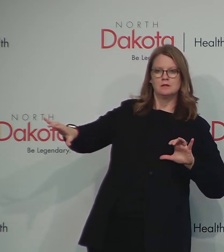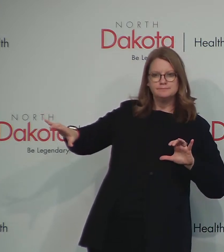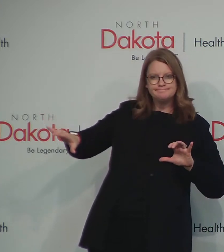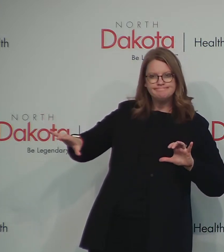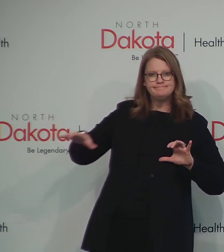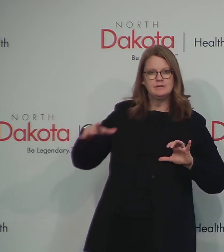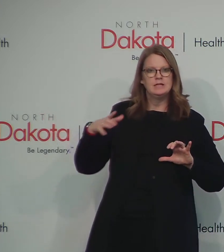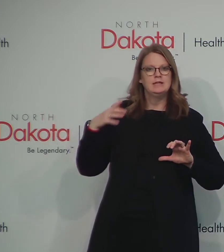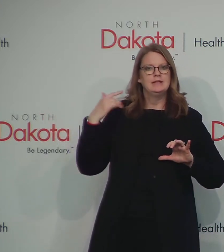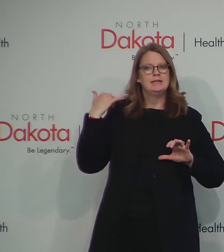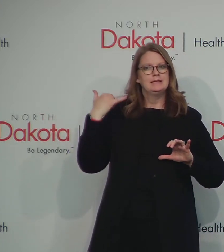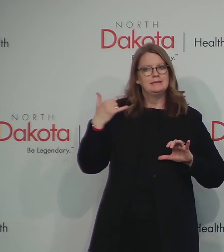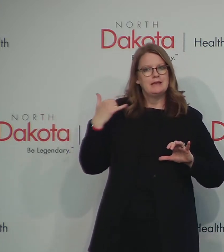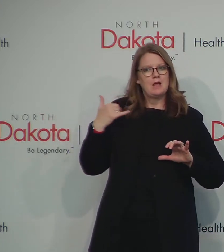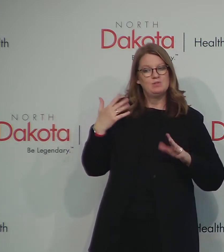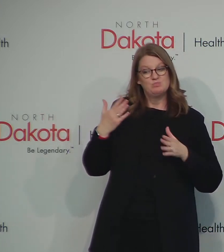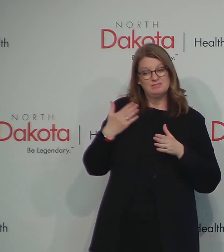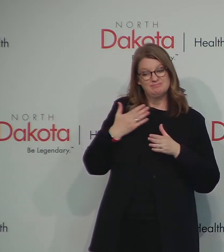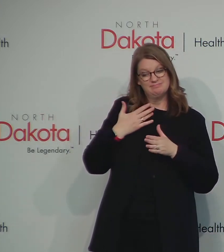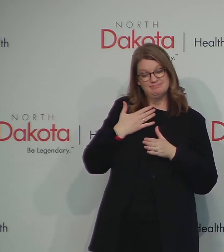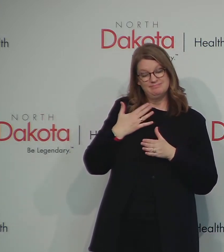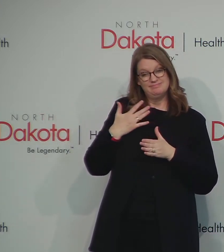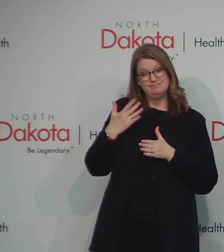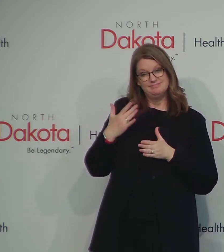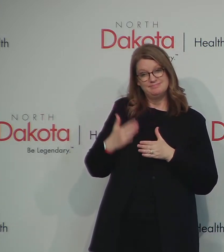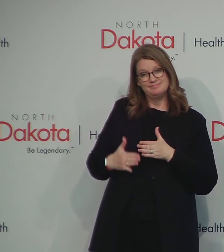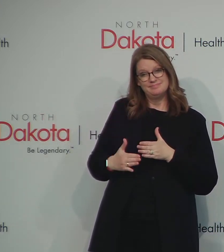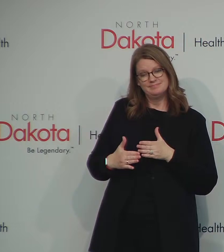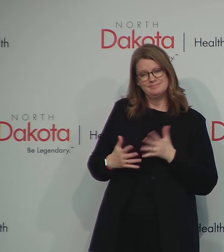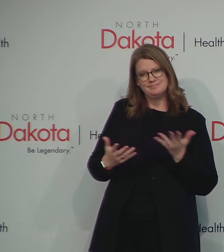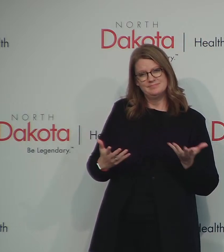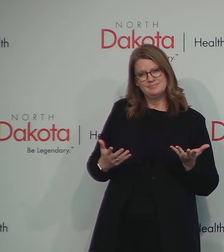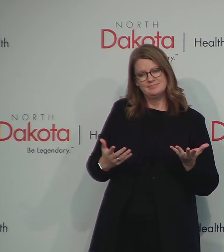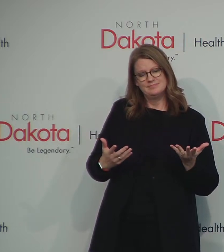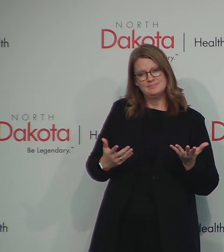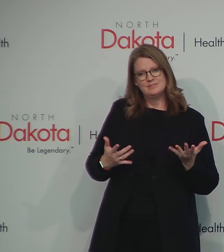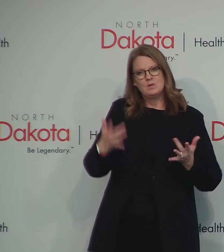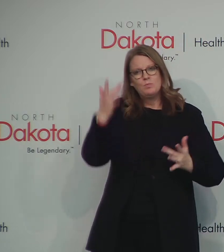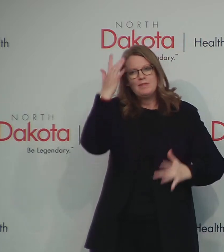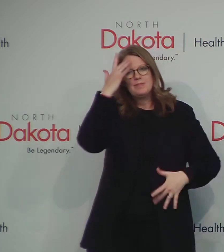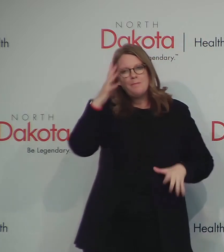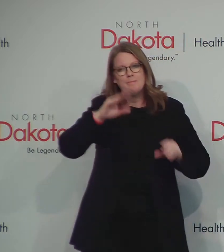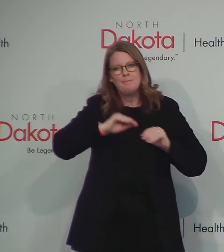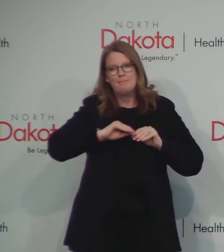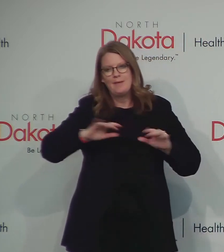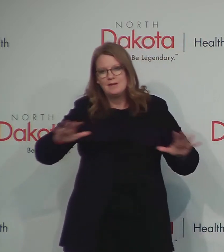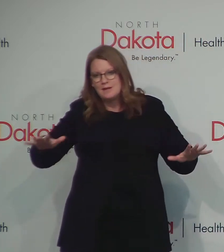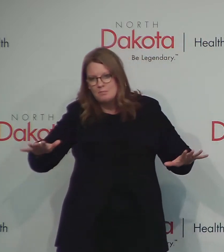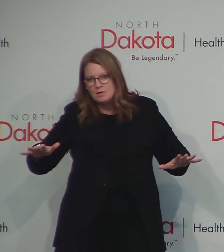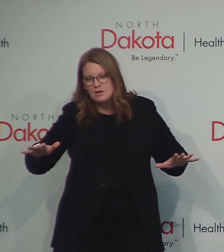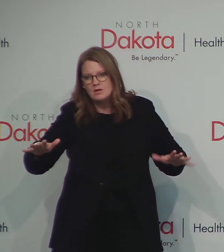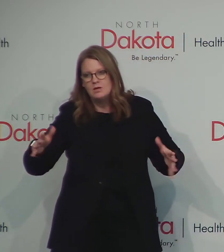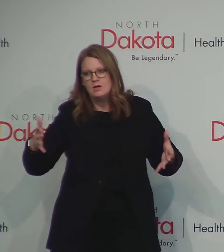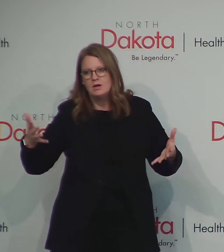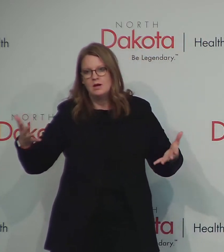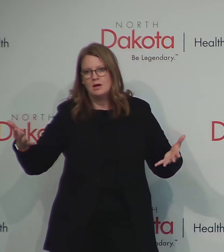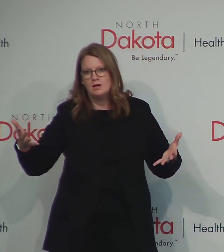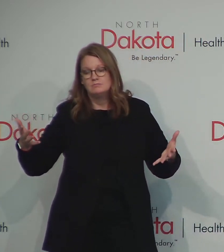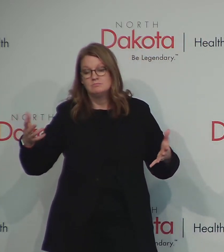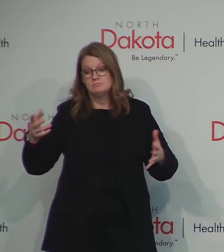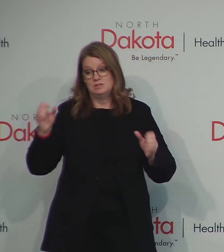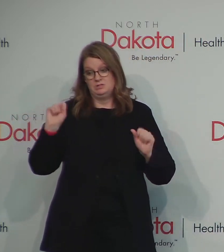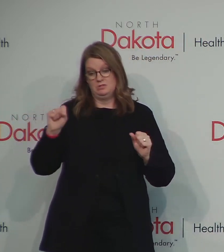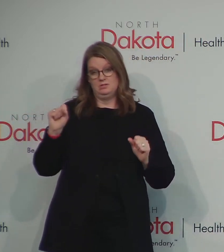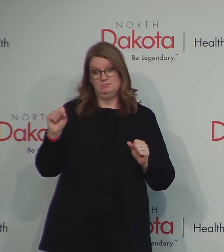this closing point today that with the pandemic, with all of us able to either contract